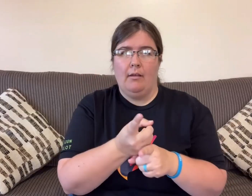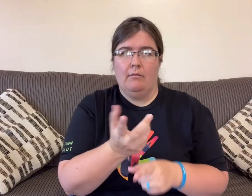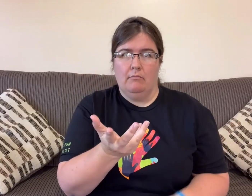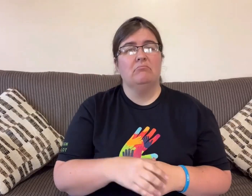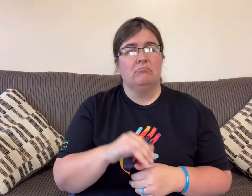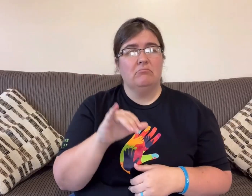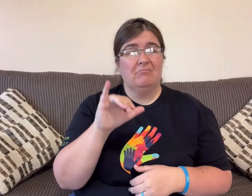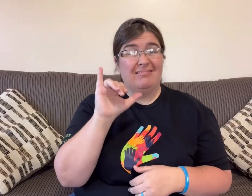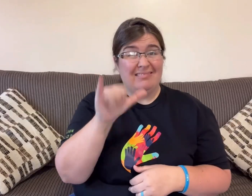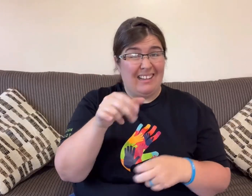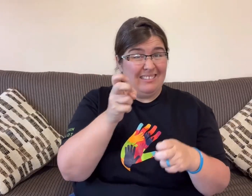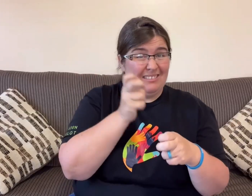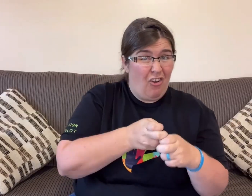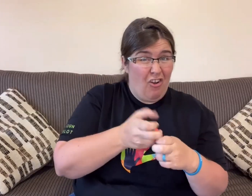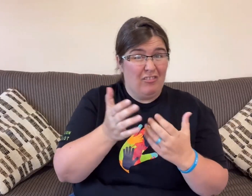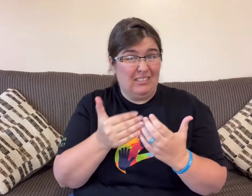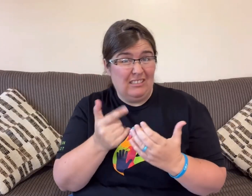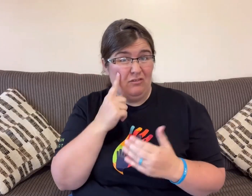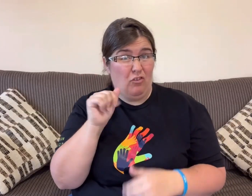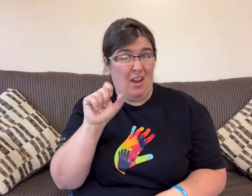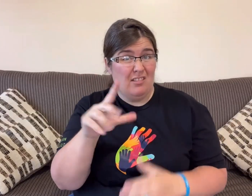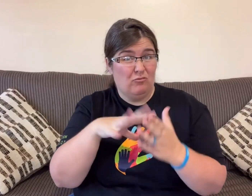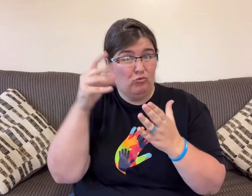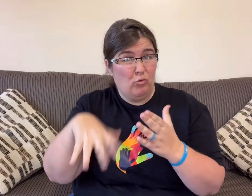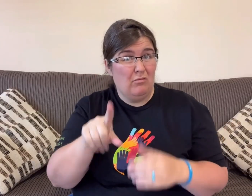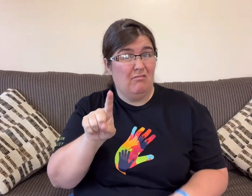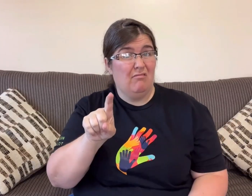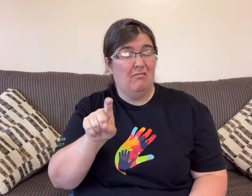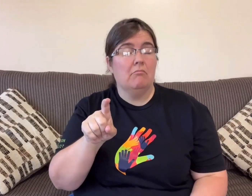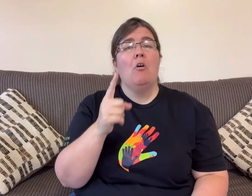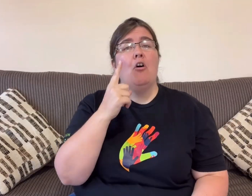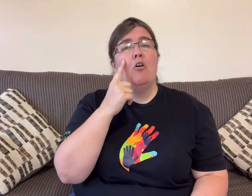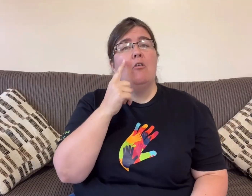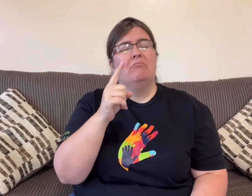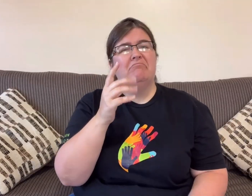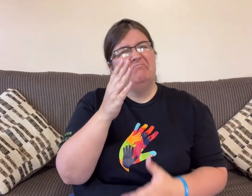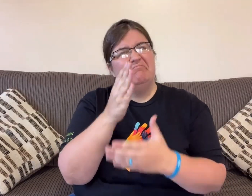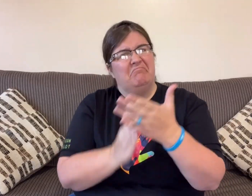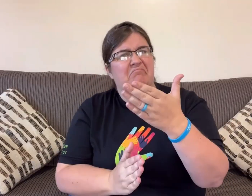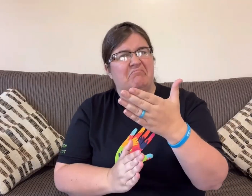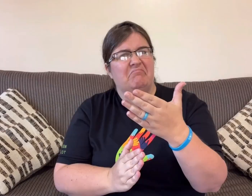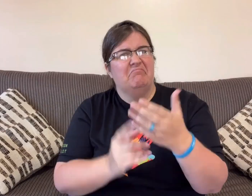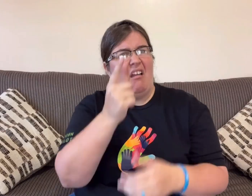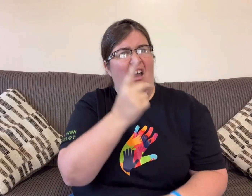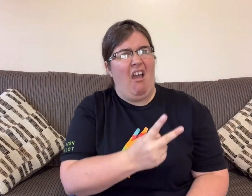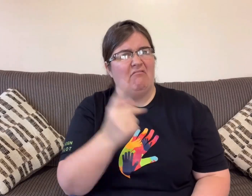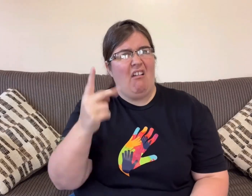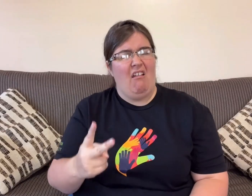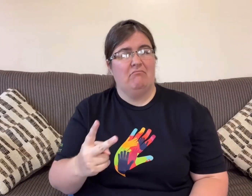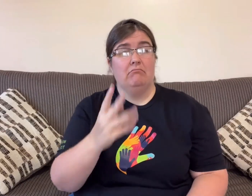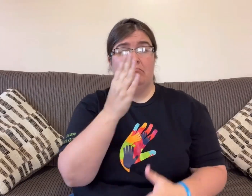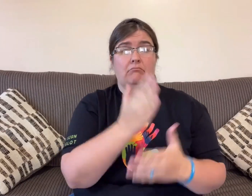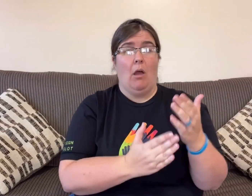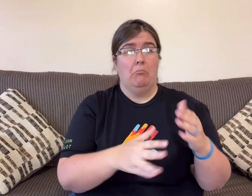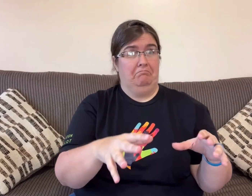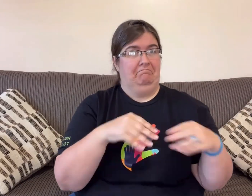So is that hard or easy for ASL students? I'd say it's about half and half. Some